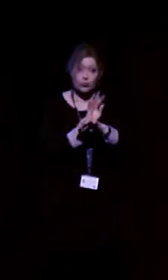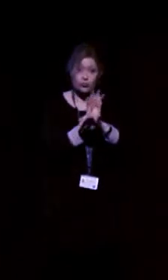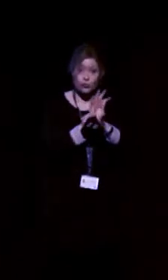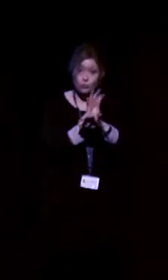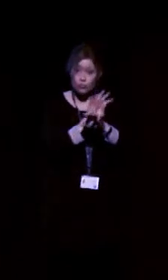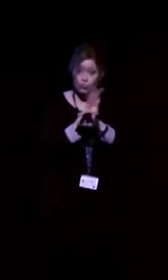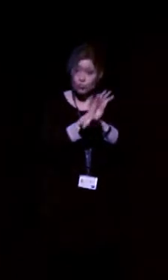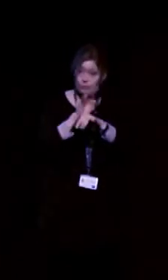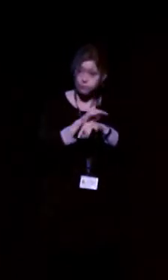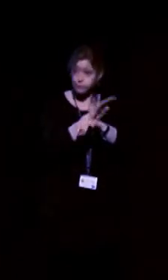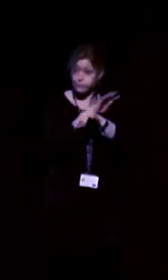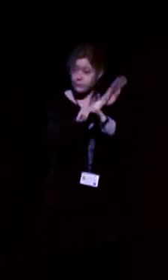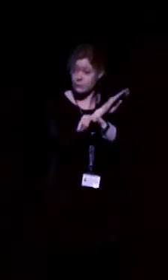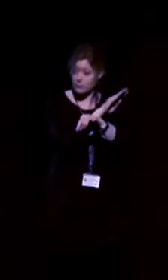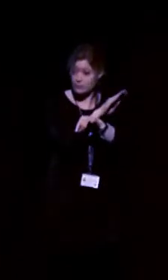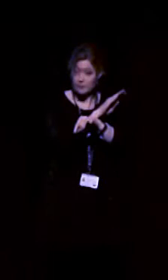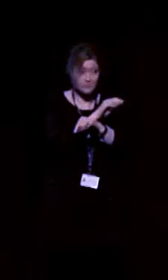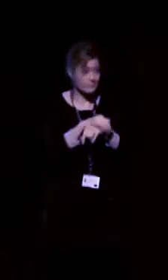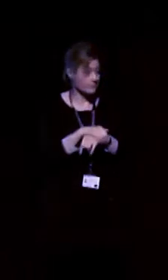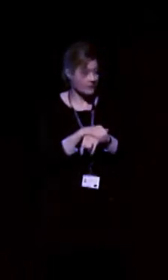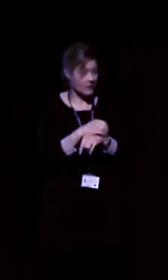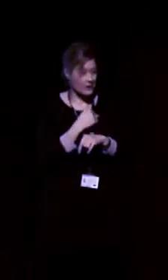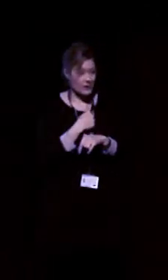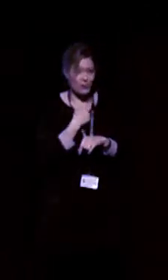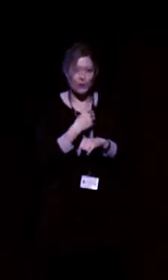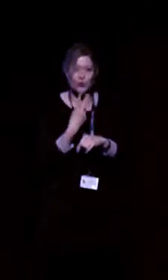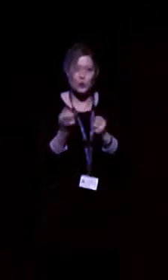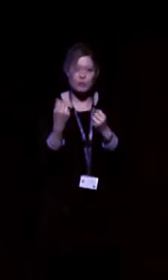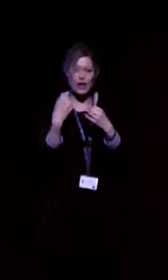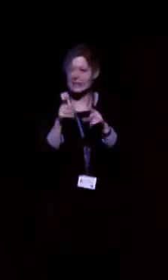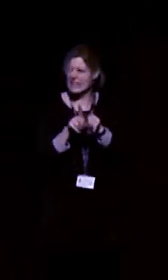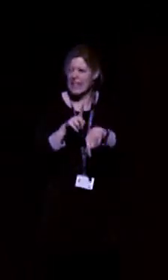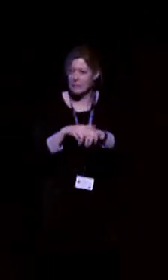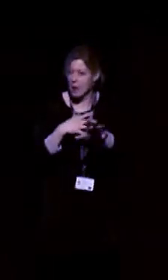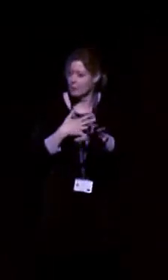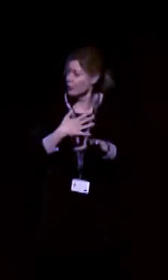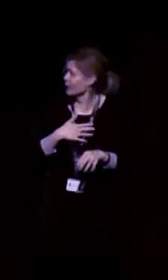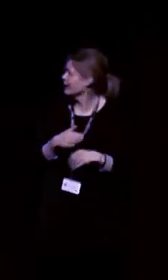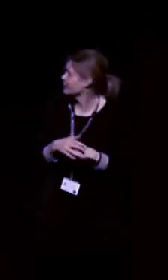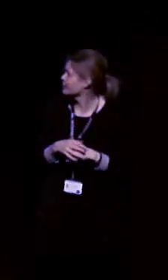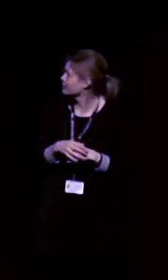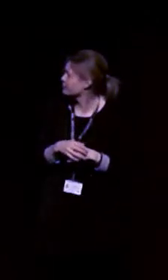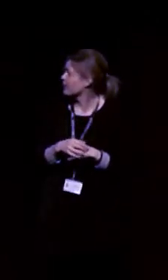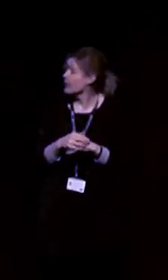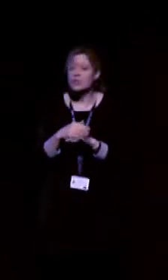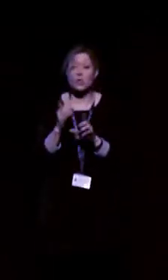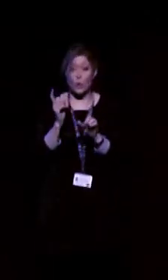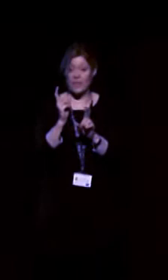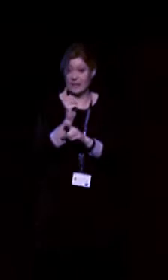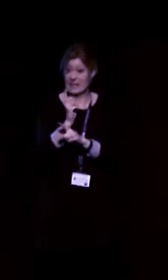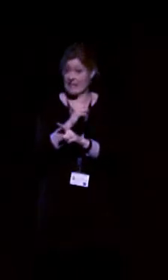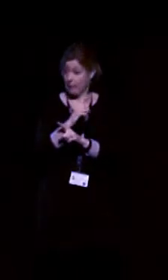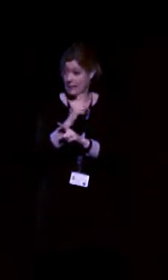ear. Now, with every movement, sorry, I'm having to do two projectors here. With every movement of the stapes, there